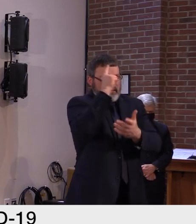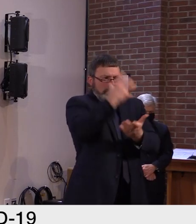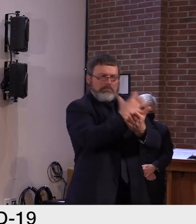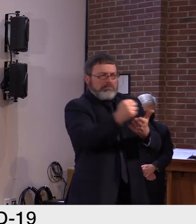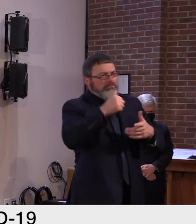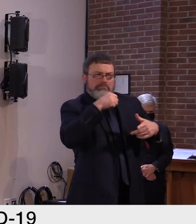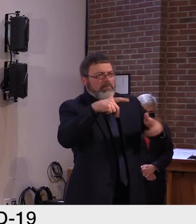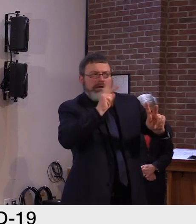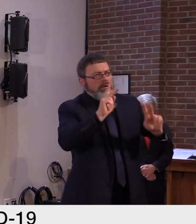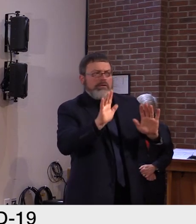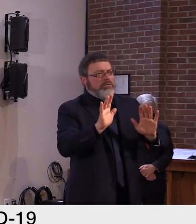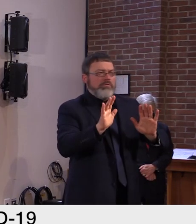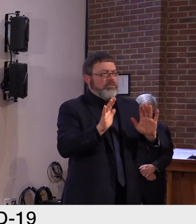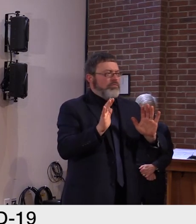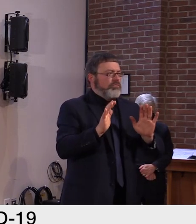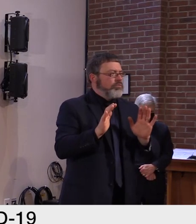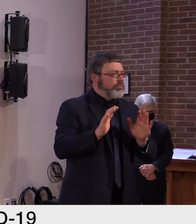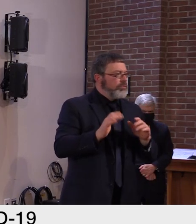Thank you,